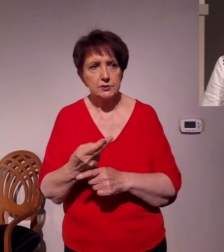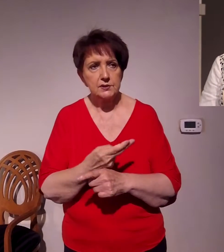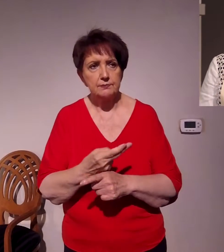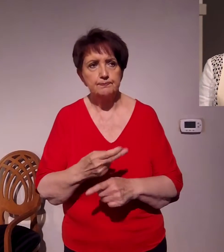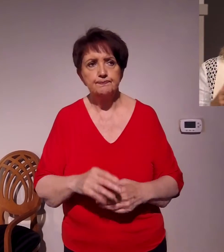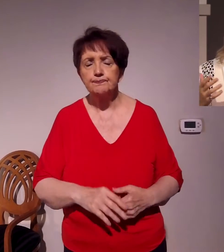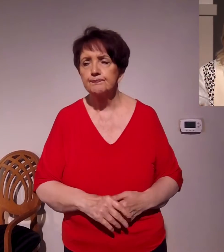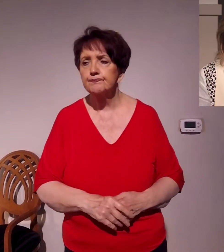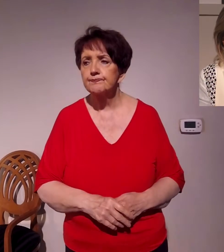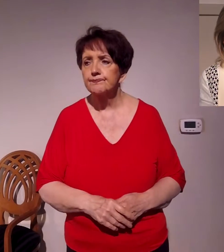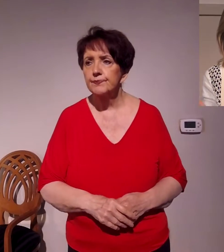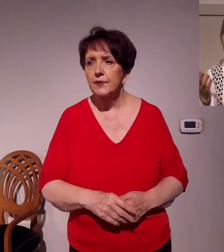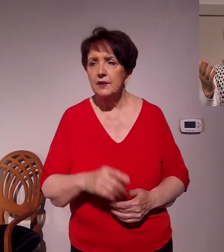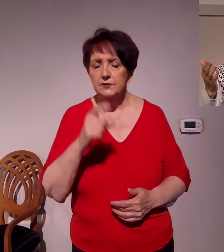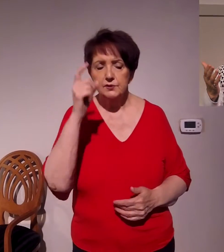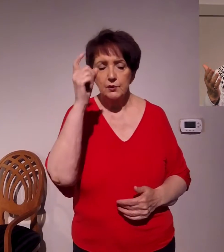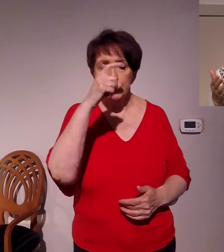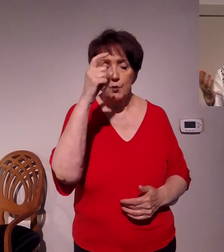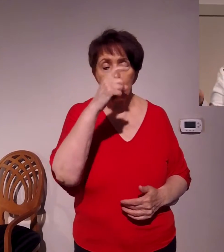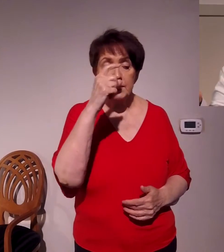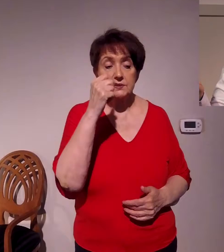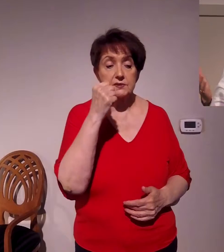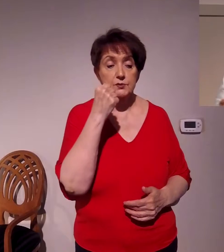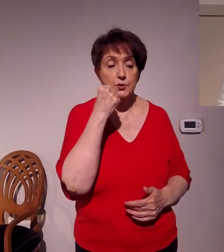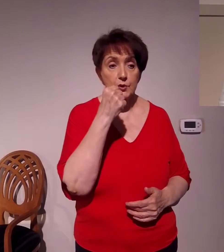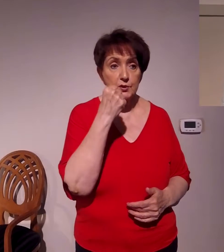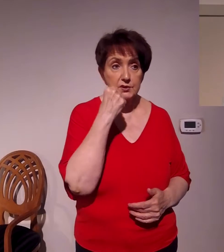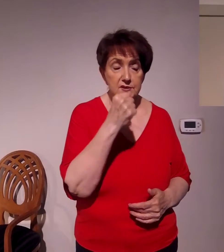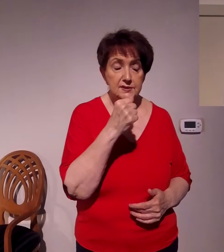So the wise virgins